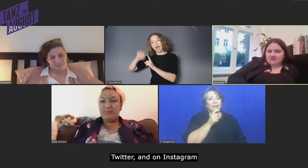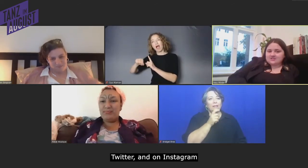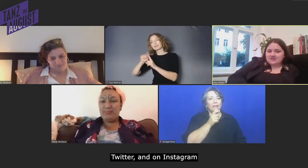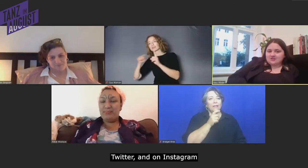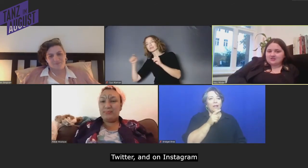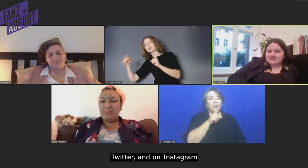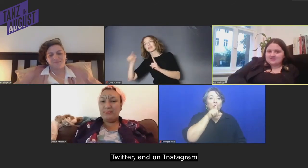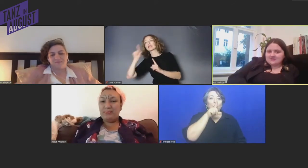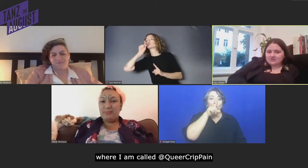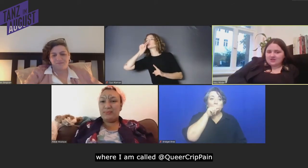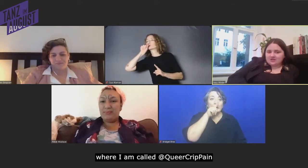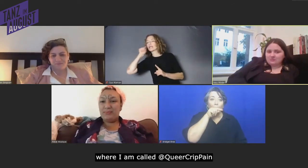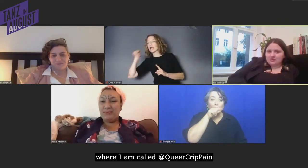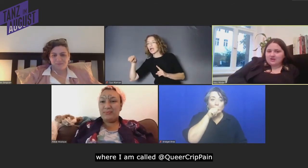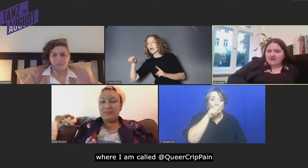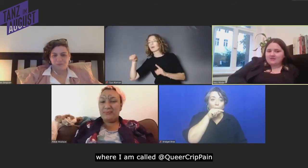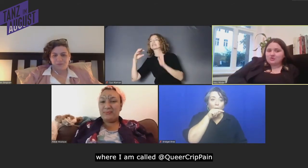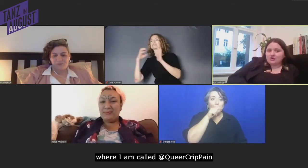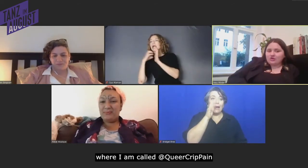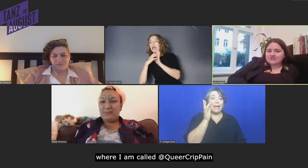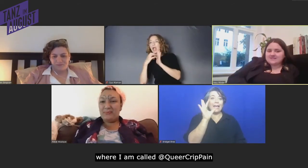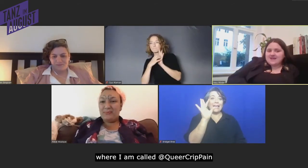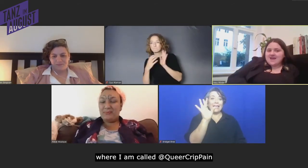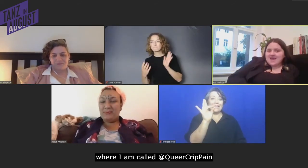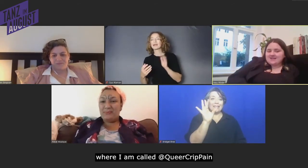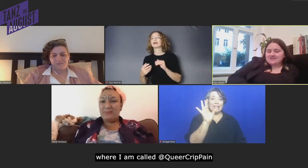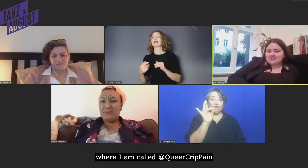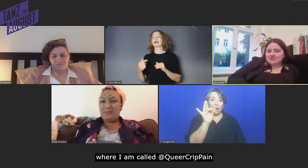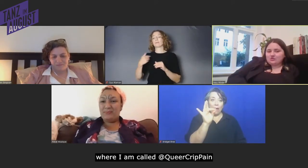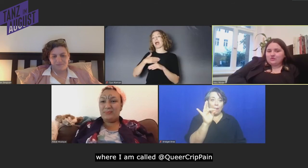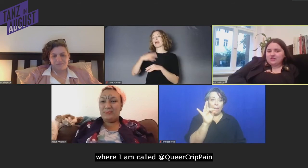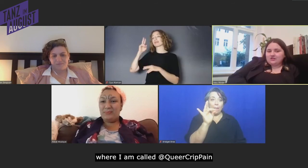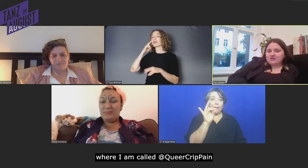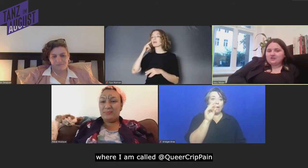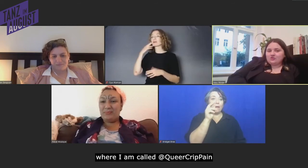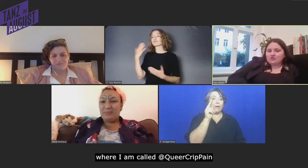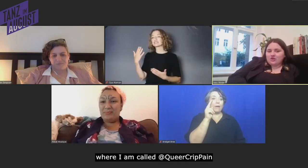on Instagram, where I'm called